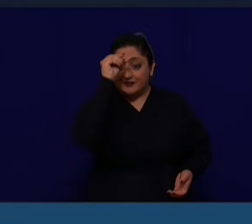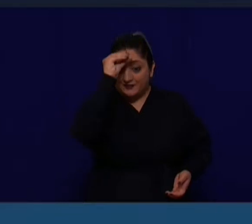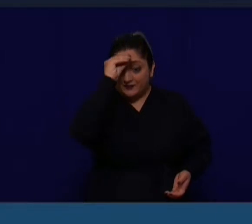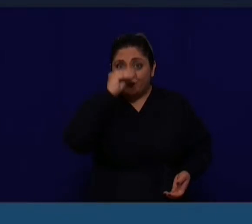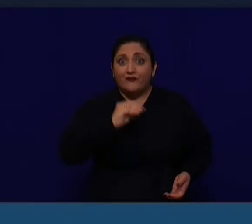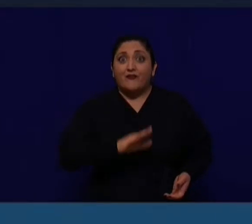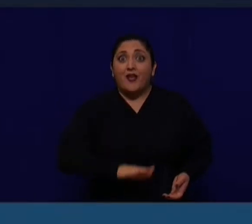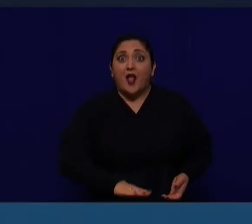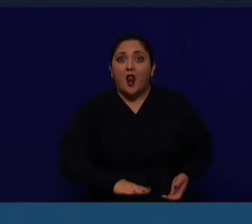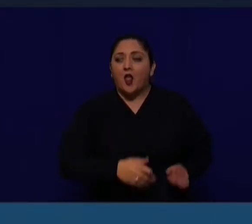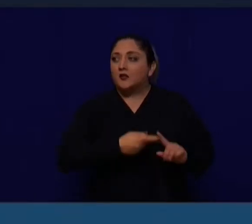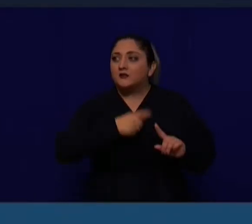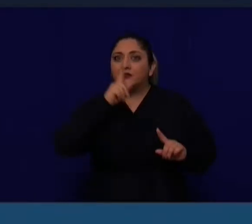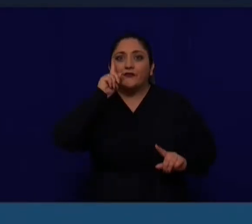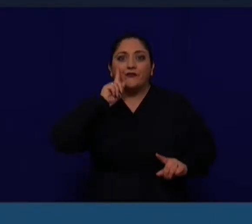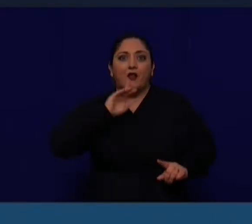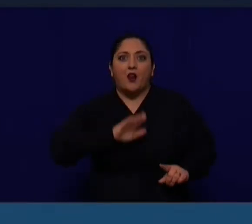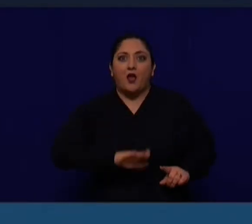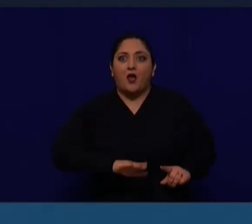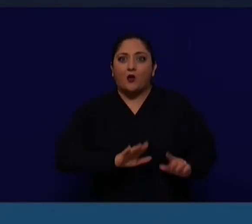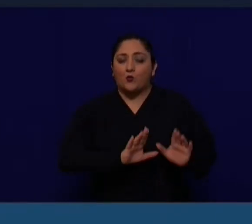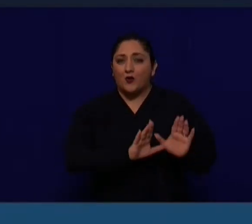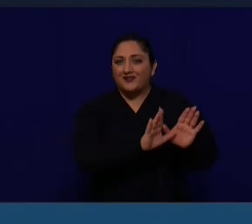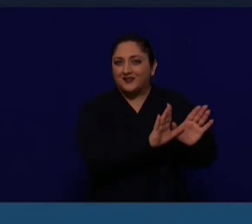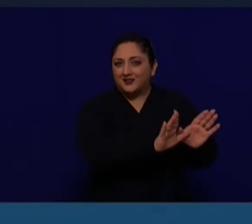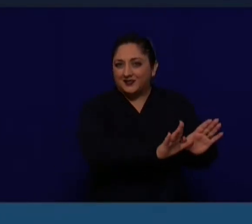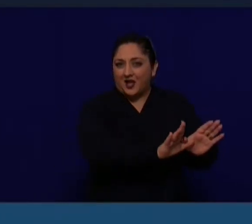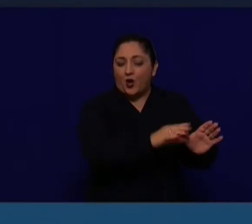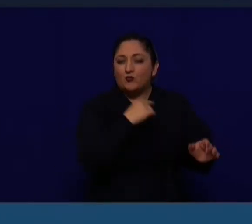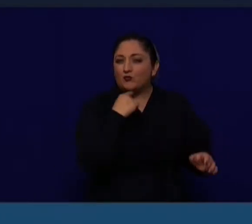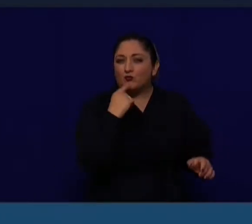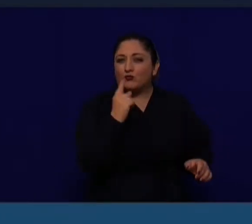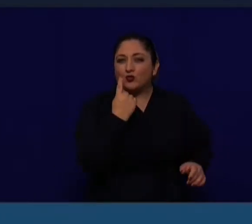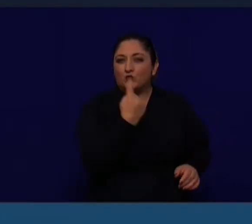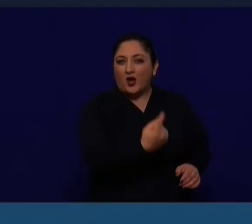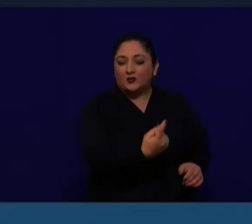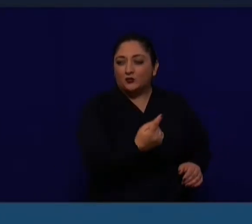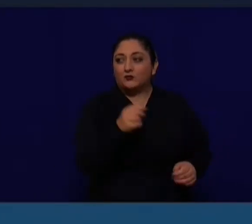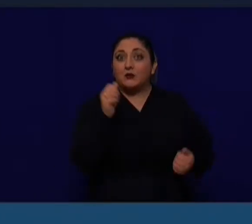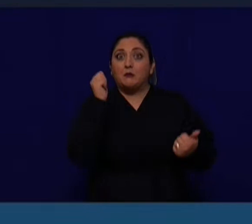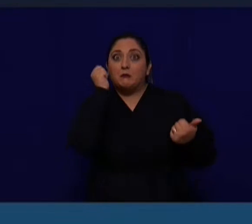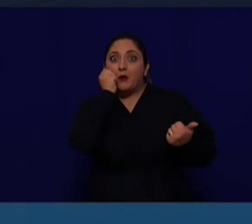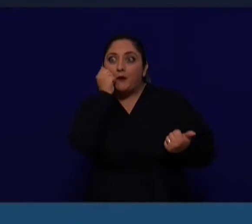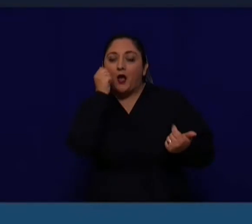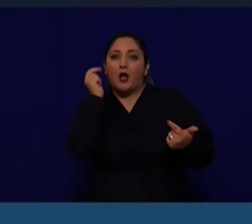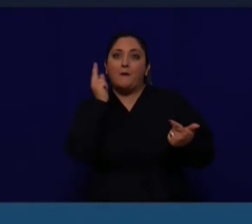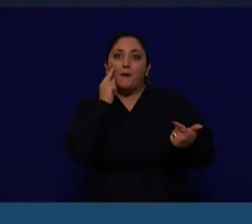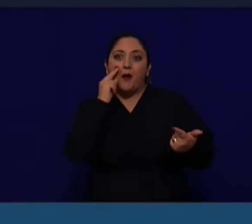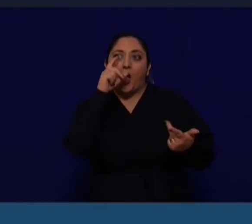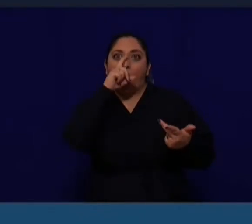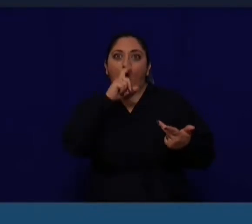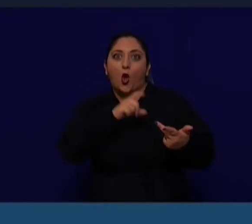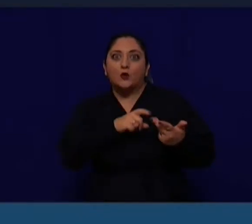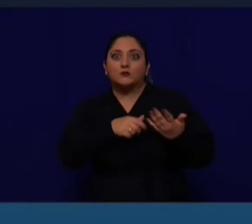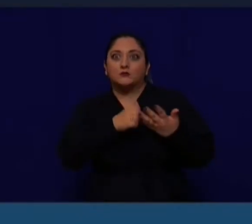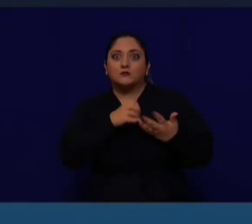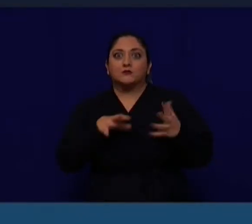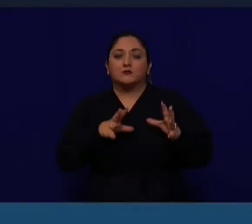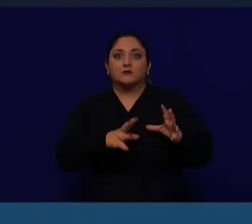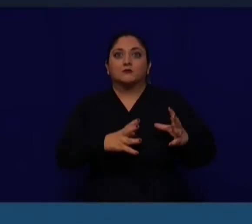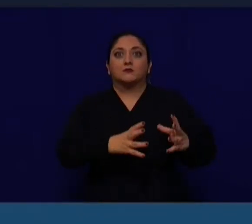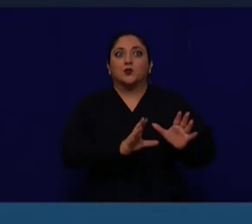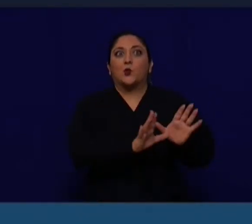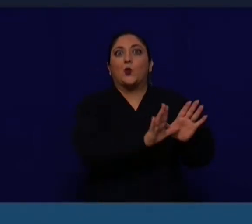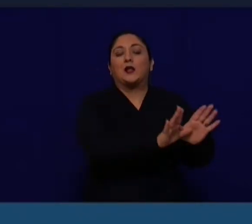ommu missieru miegħu tajjeb għaliex dan meta inti għandek persuna li qiegħed f'kwarantina, il-kumplament tal-household jinqabdu fil-quarantine